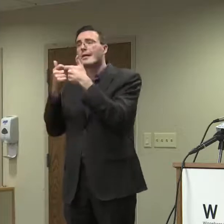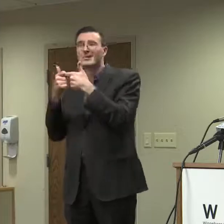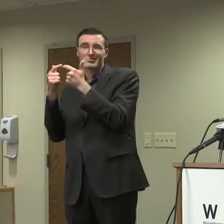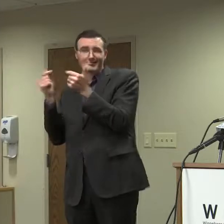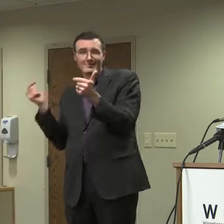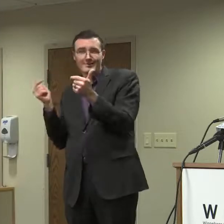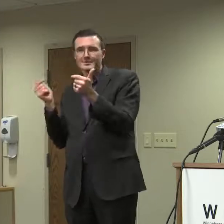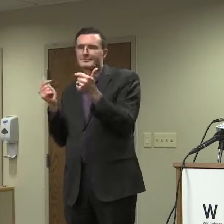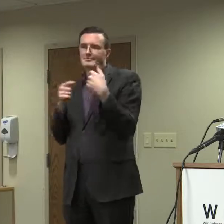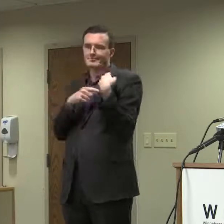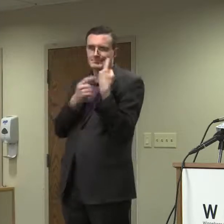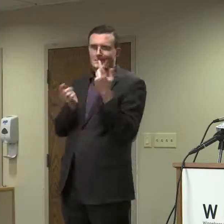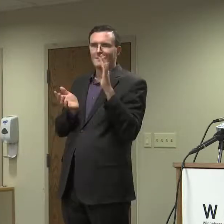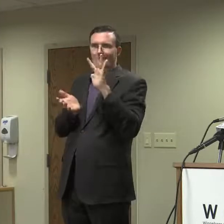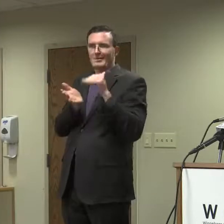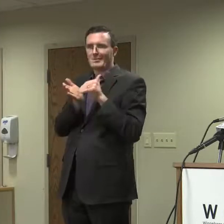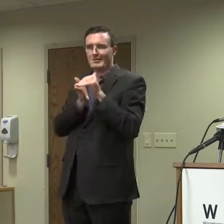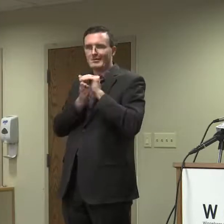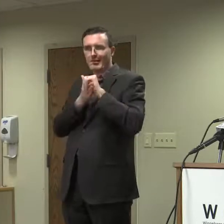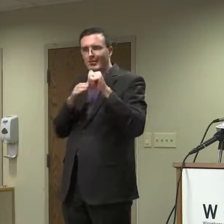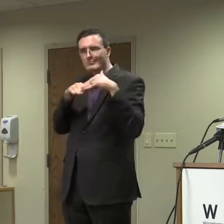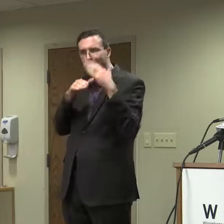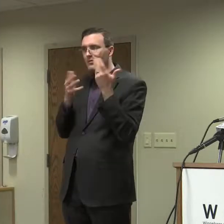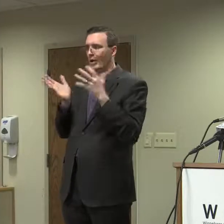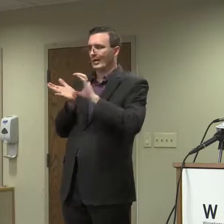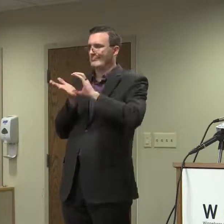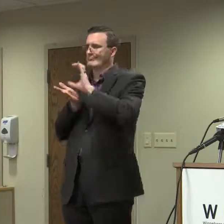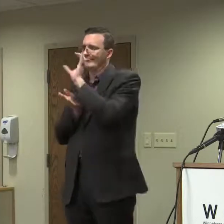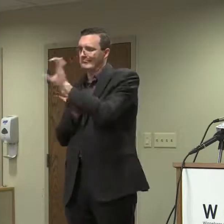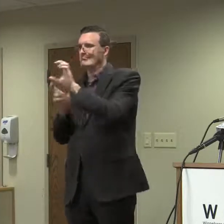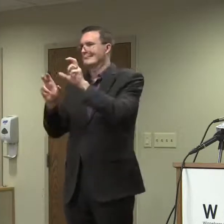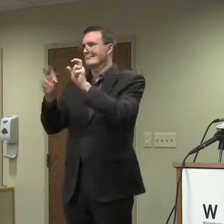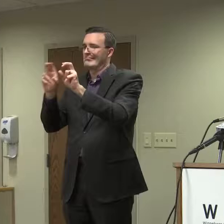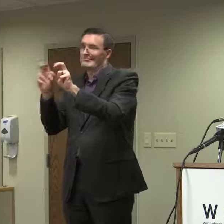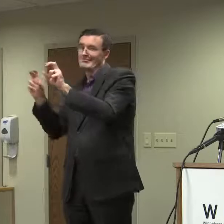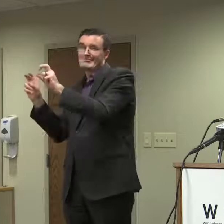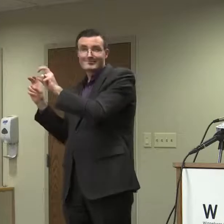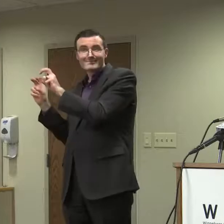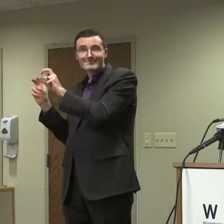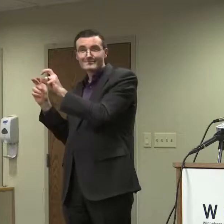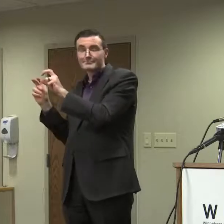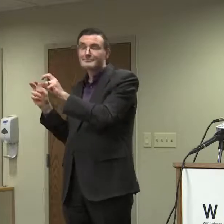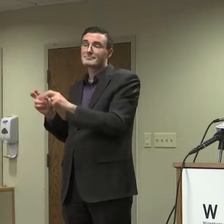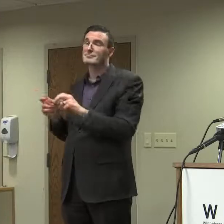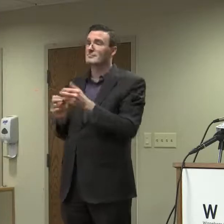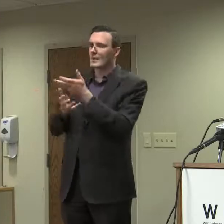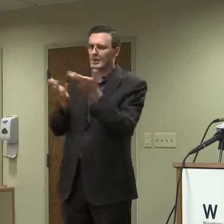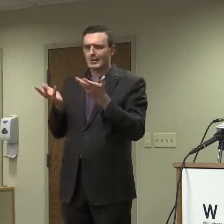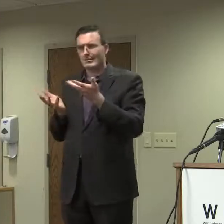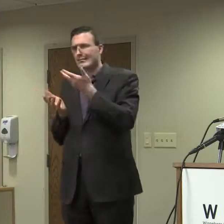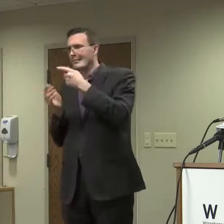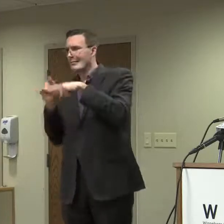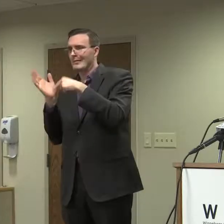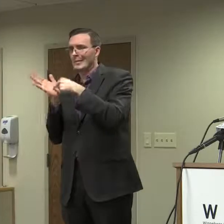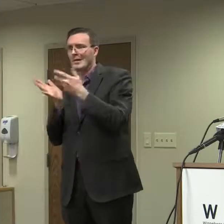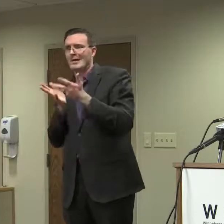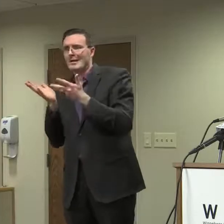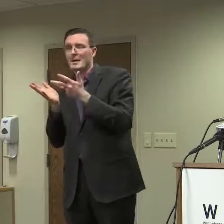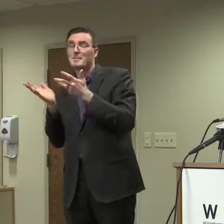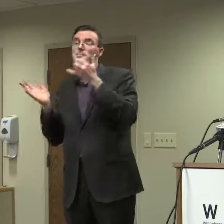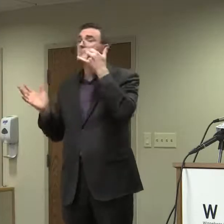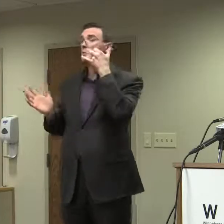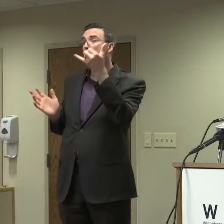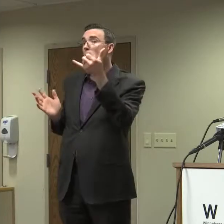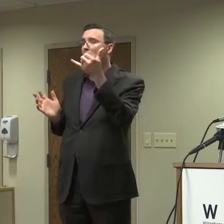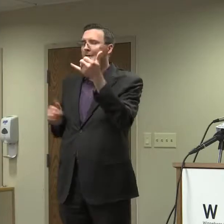So if you would like to schedule an appointment to meet with our city staff, you can do so for assistance with your utility bills by calling